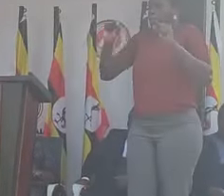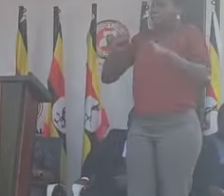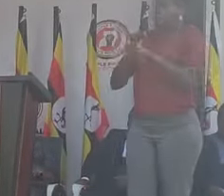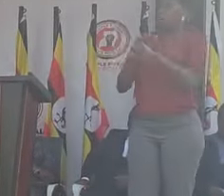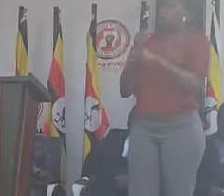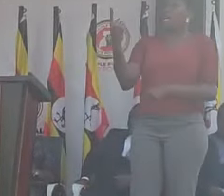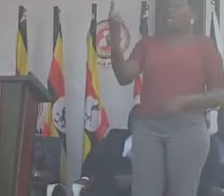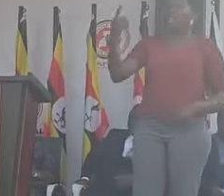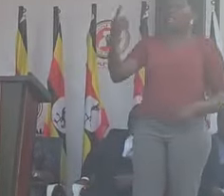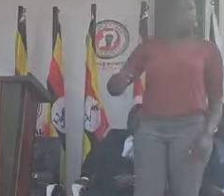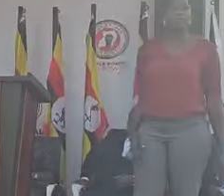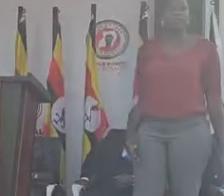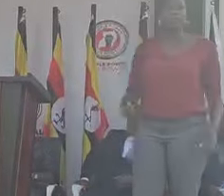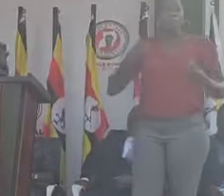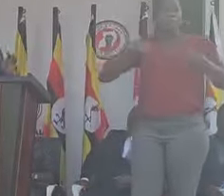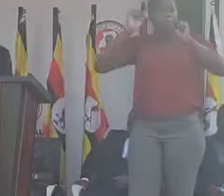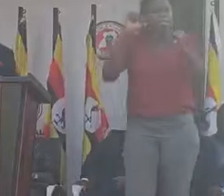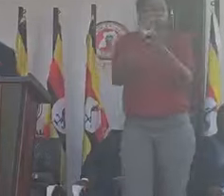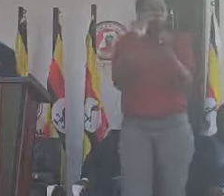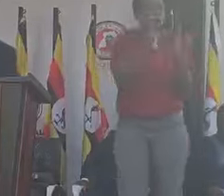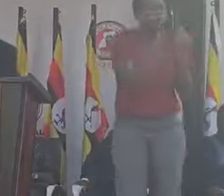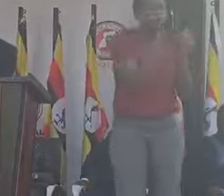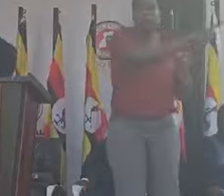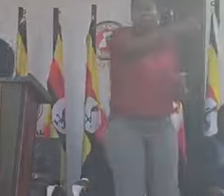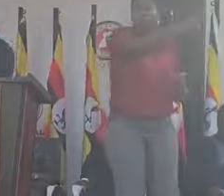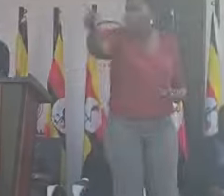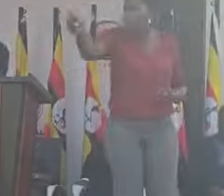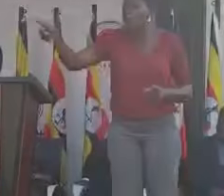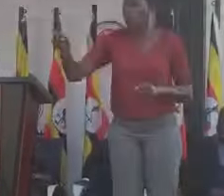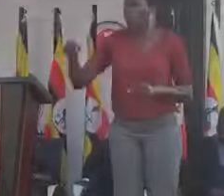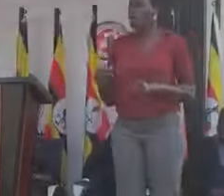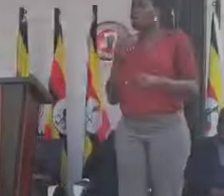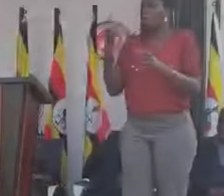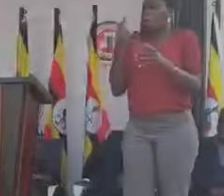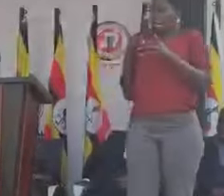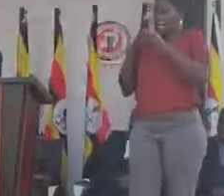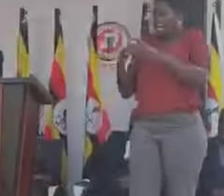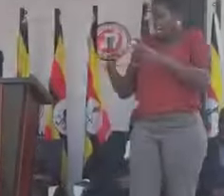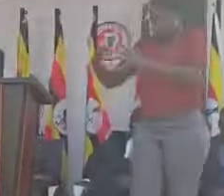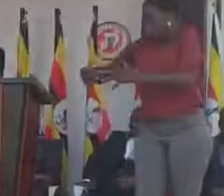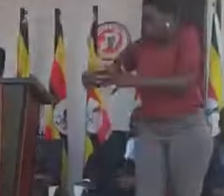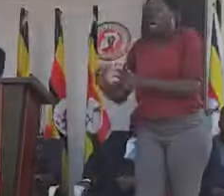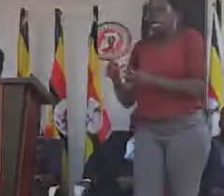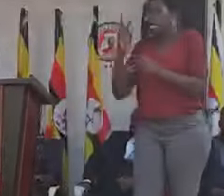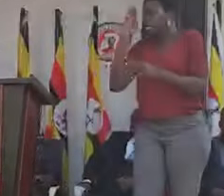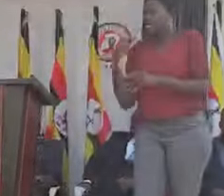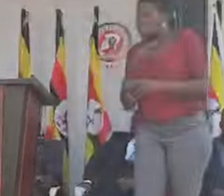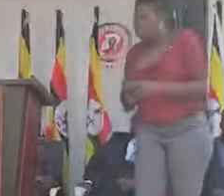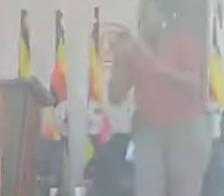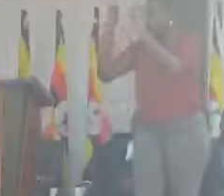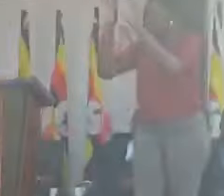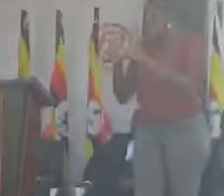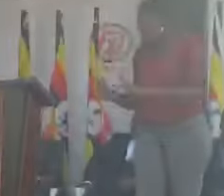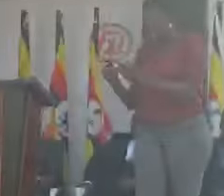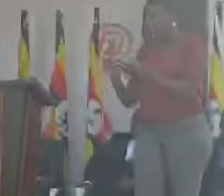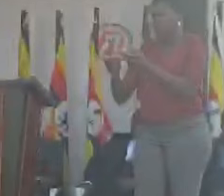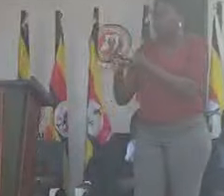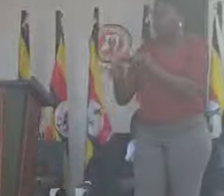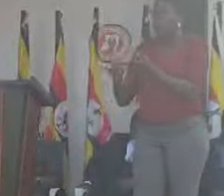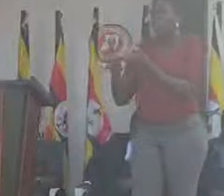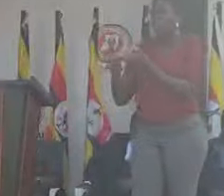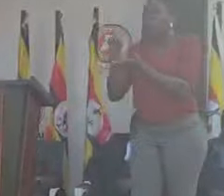feka. Tuna chikola na buliomu. Ate sija sibakule mbeze buka. Aba nadini. Aba somesa. Aba lalabe